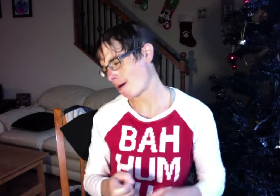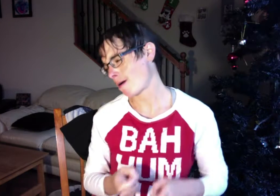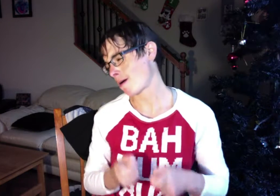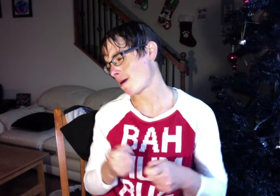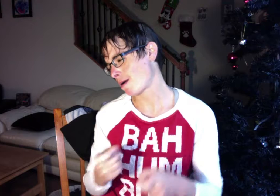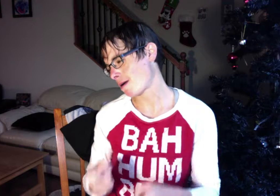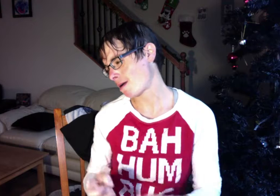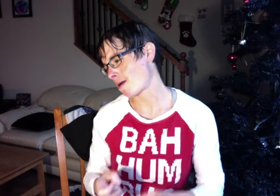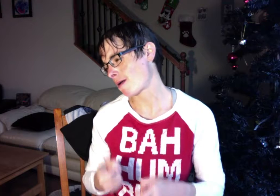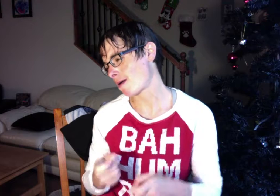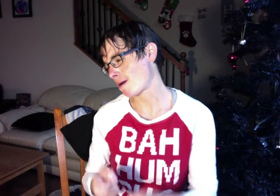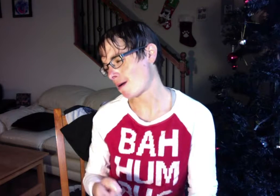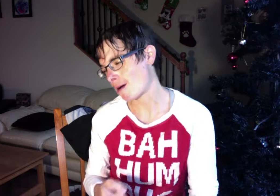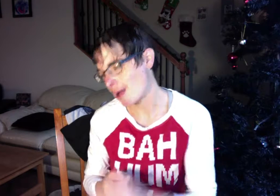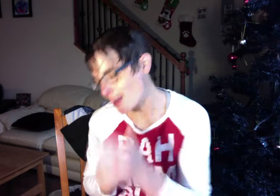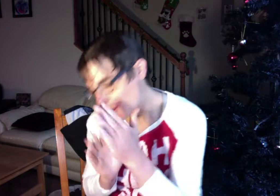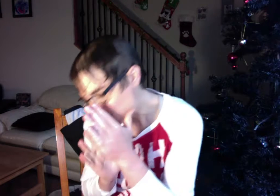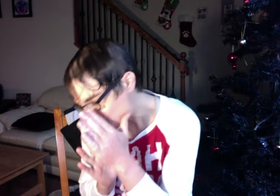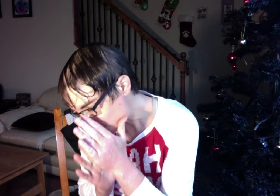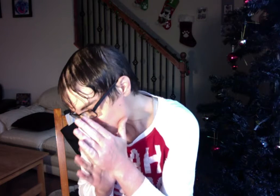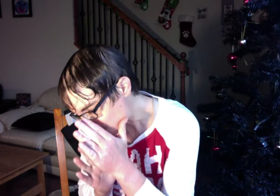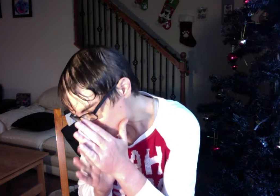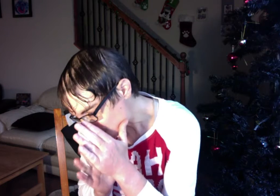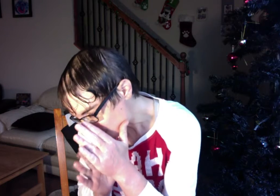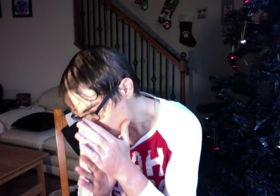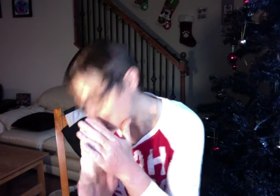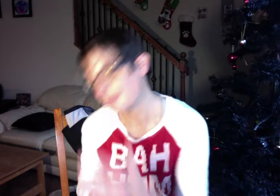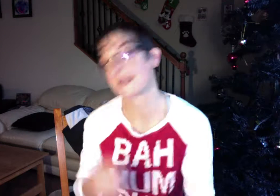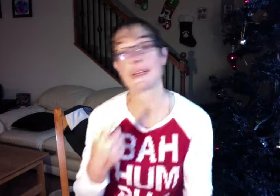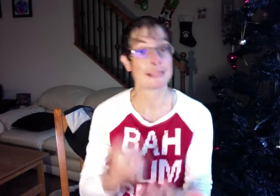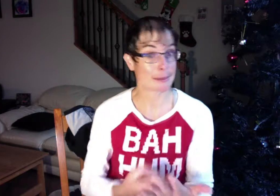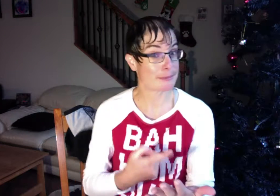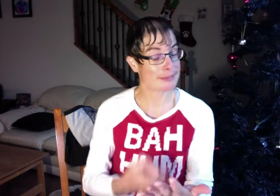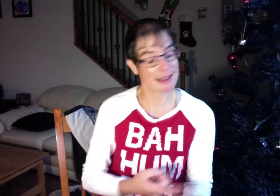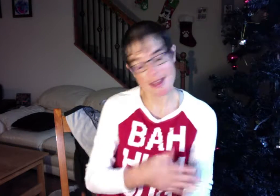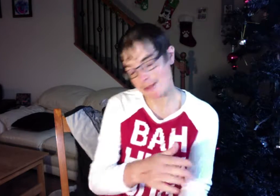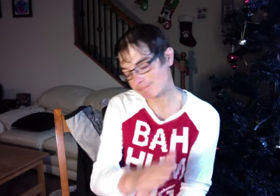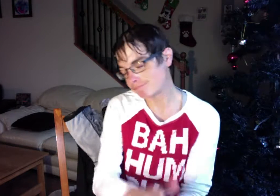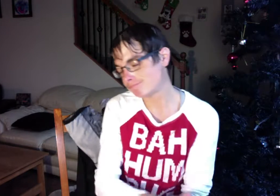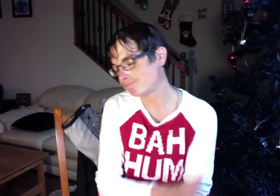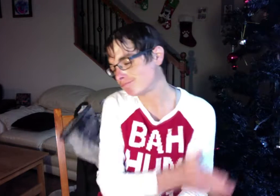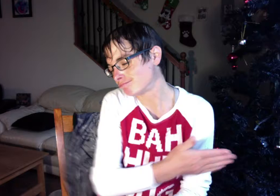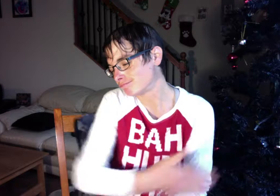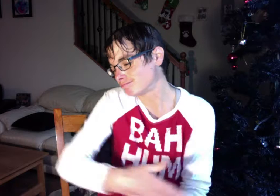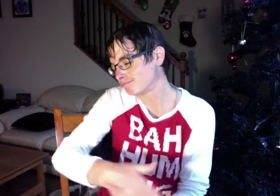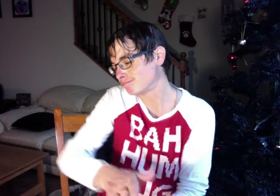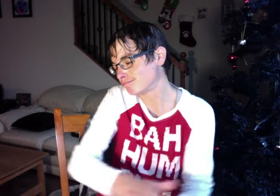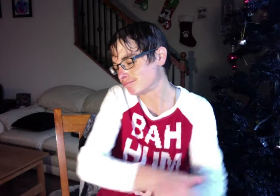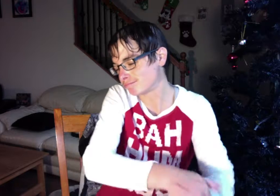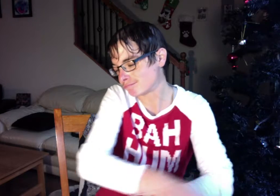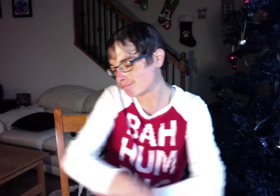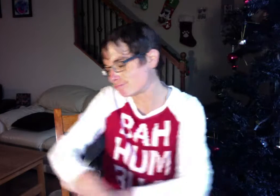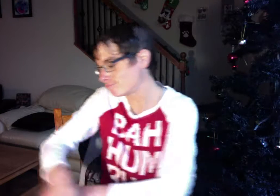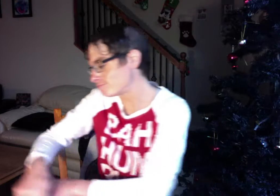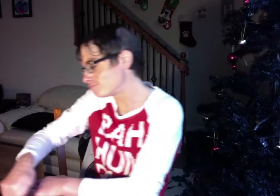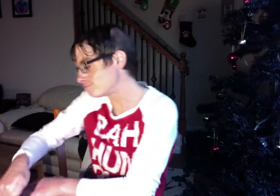him secrets, and she sang lullabies to him every night. Look at your charts.